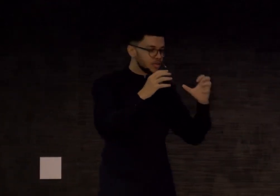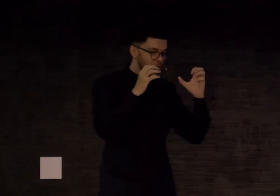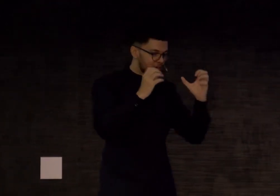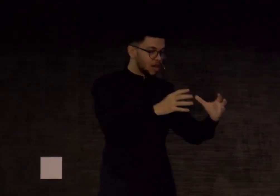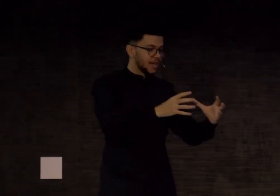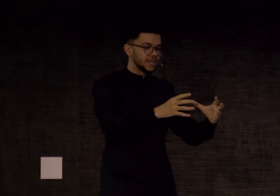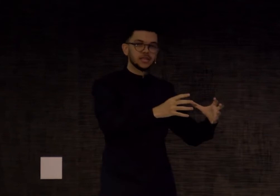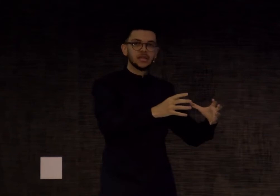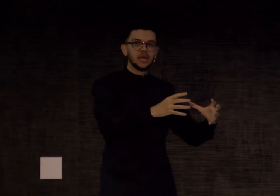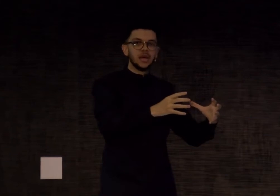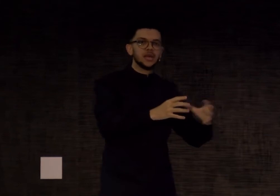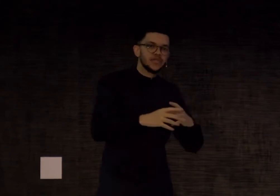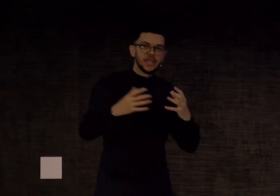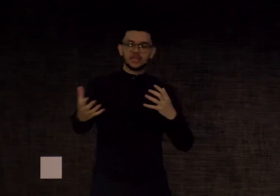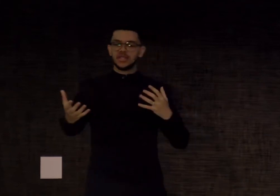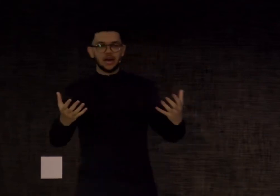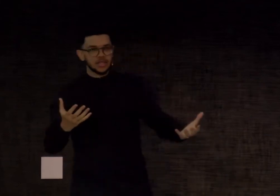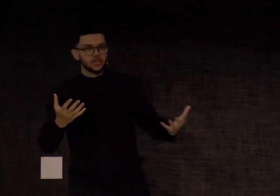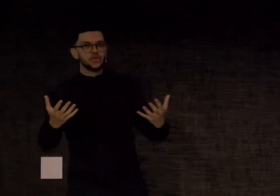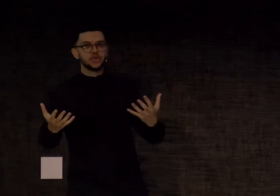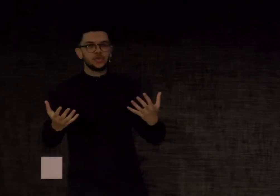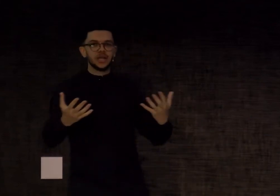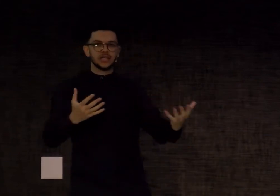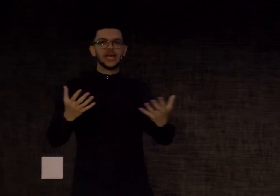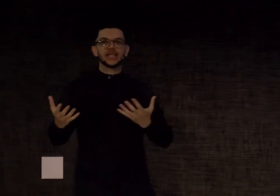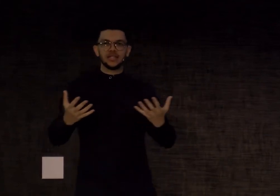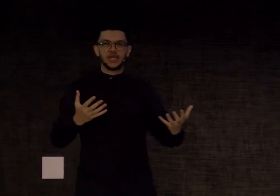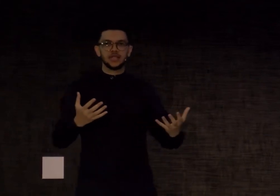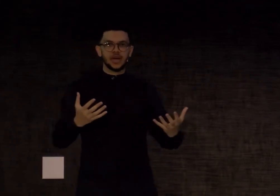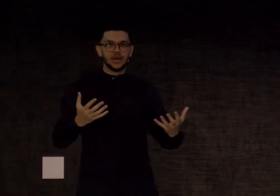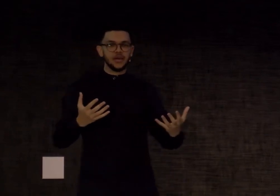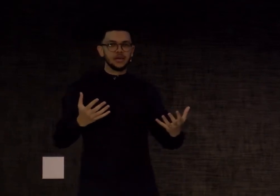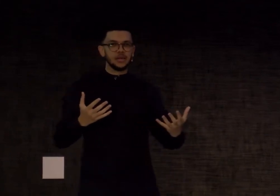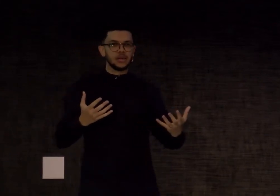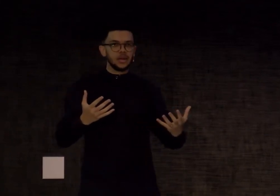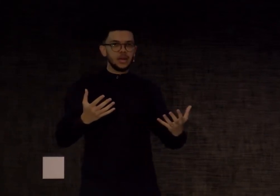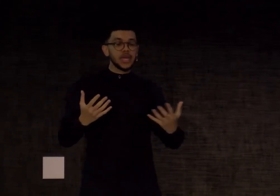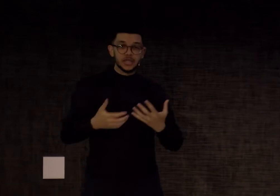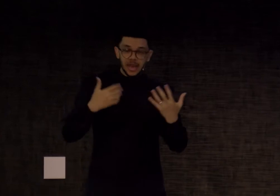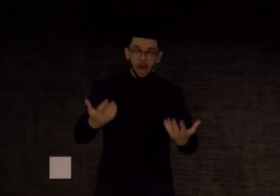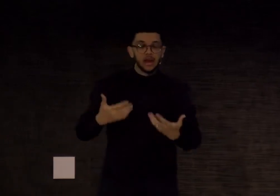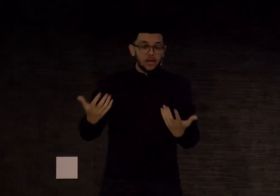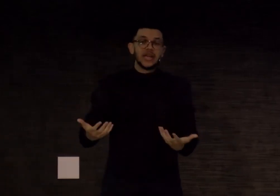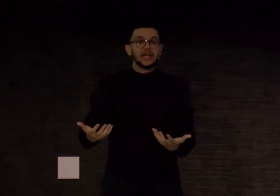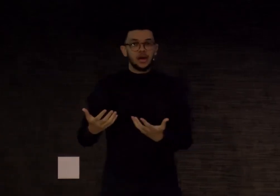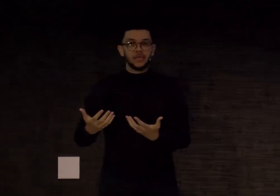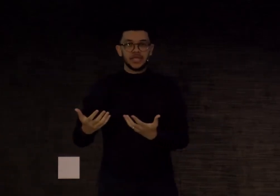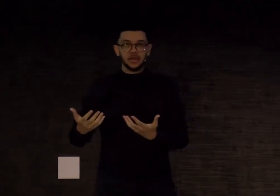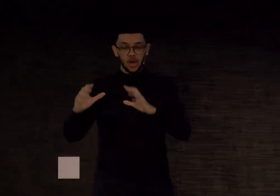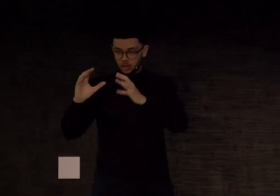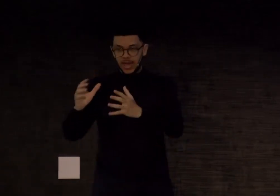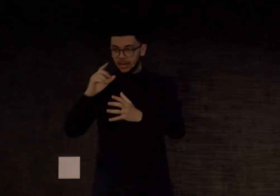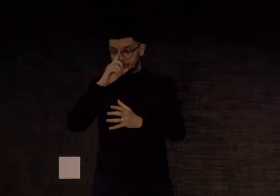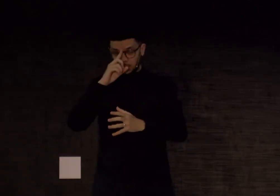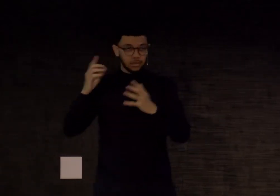people go at loggerheads, then we fail to see how these two policies actually speak to one another. Because there are really economies in the